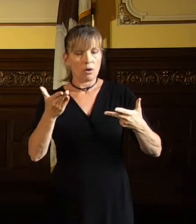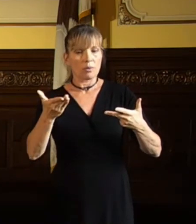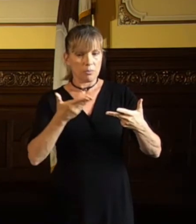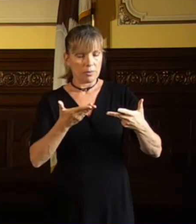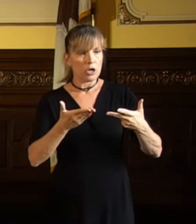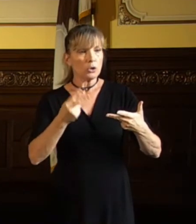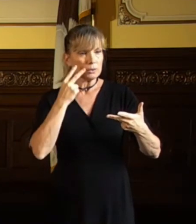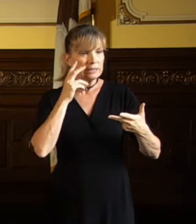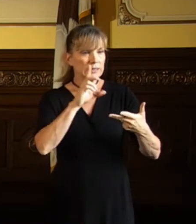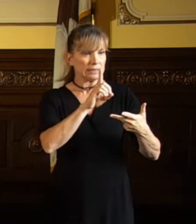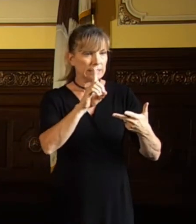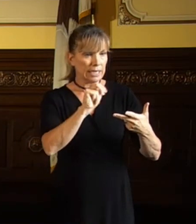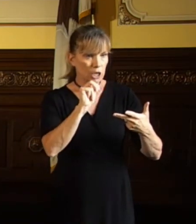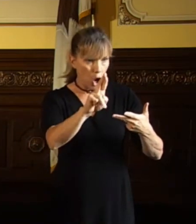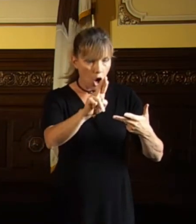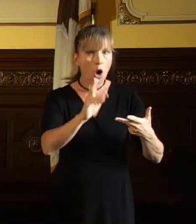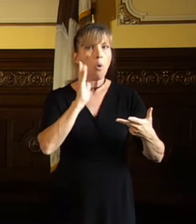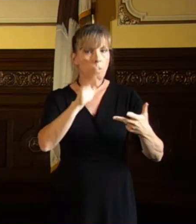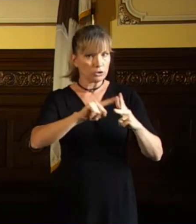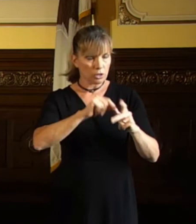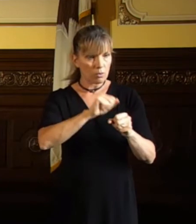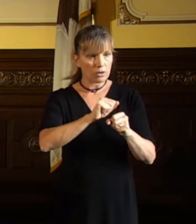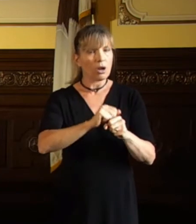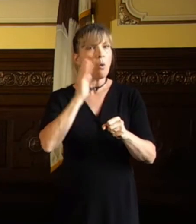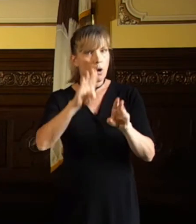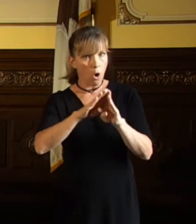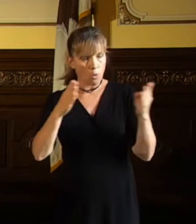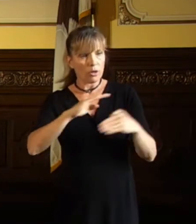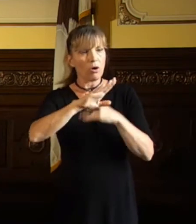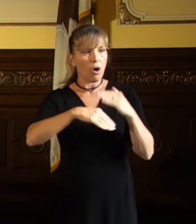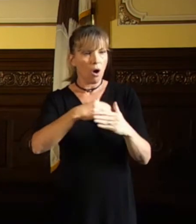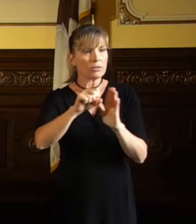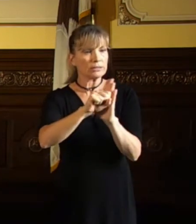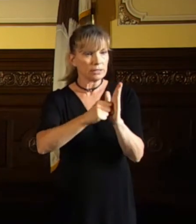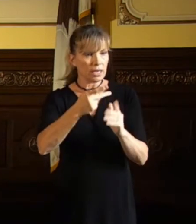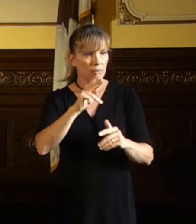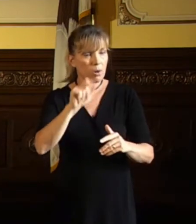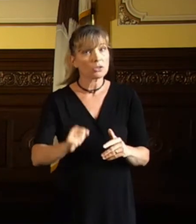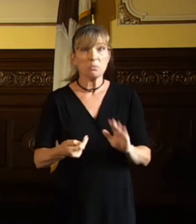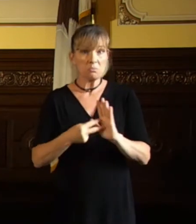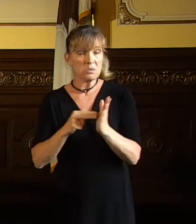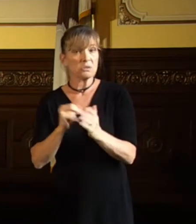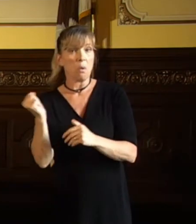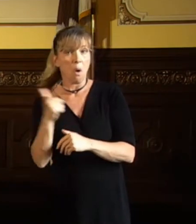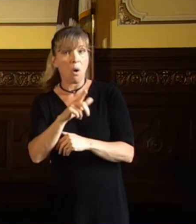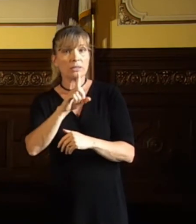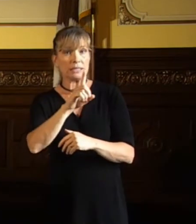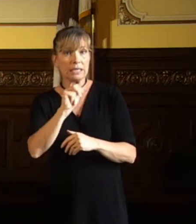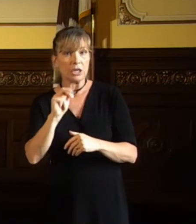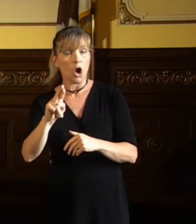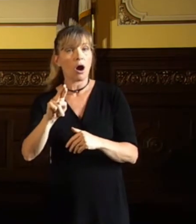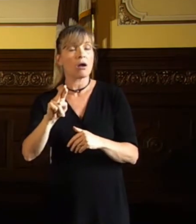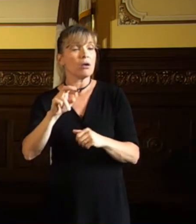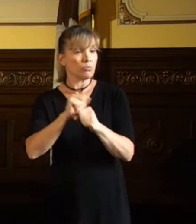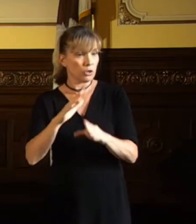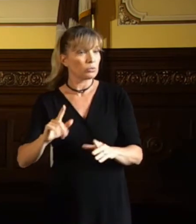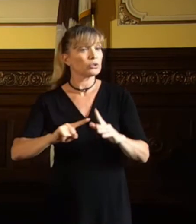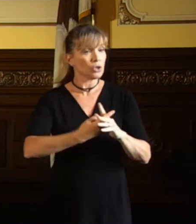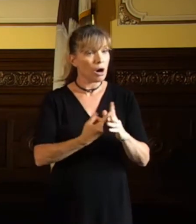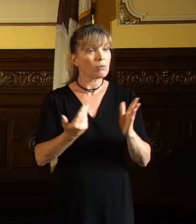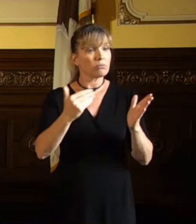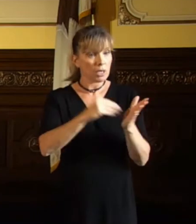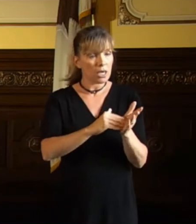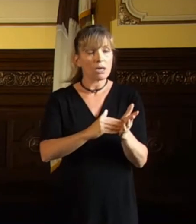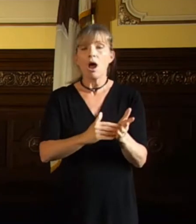as you've seen, DNR, as we will open all the state parks. All the DNR employees will be back. We're moving people back